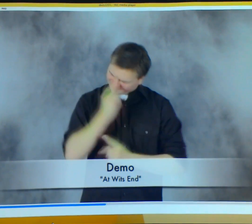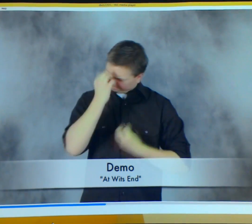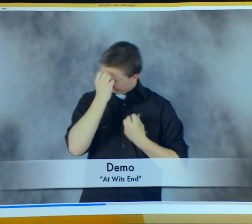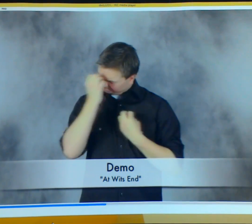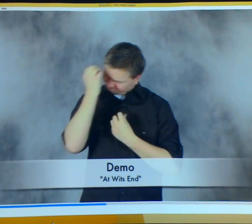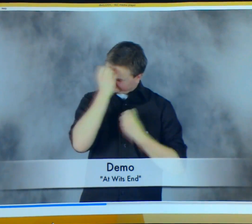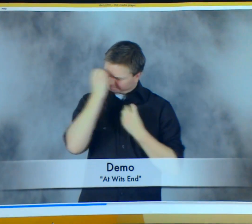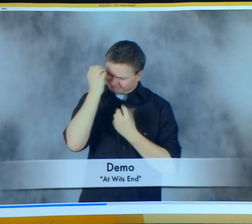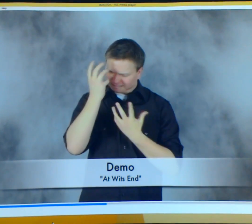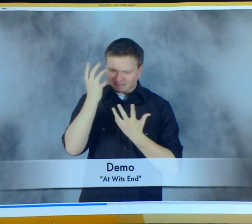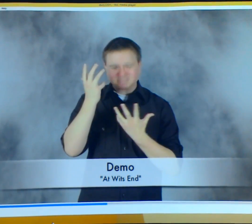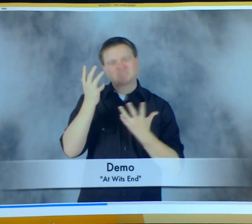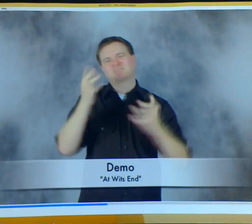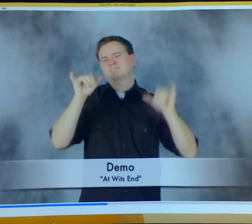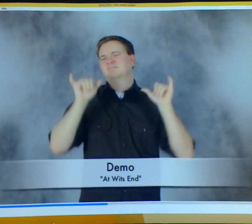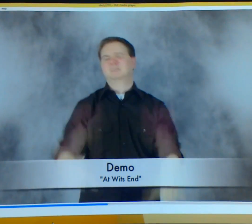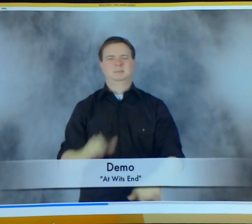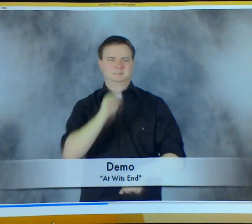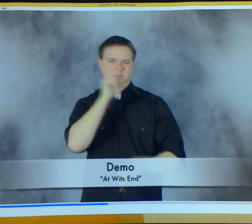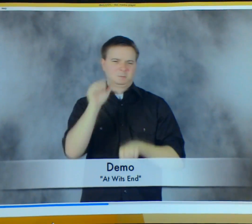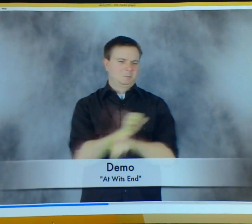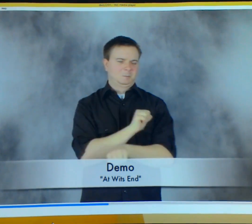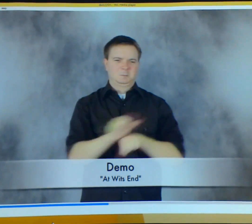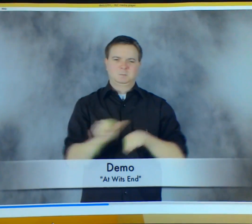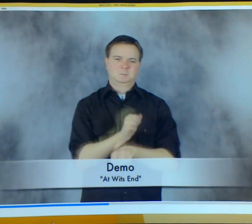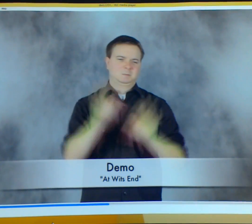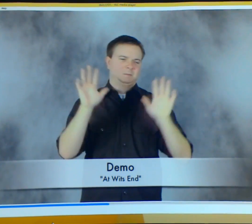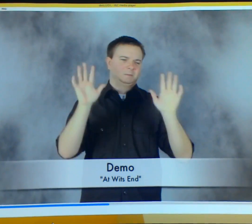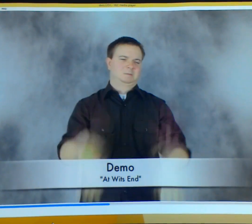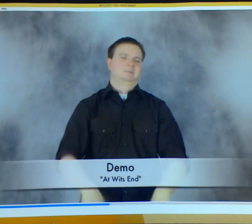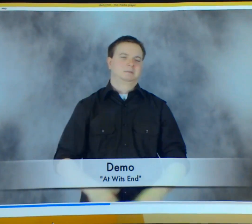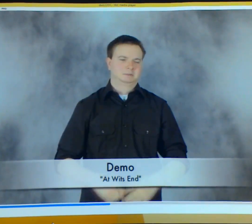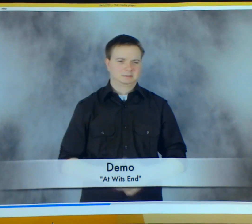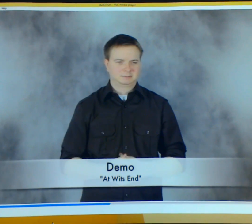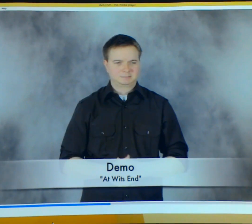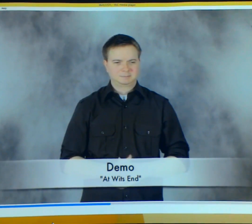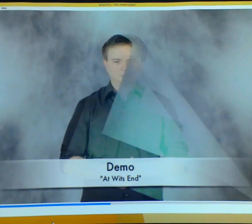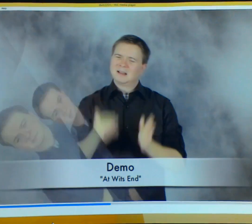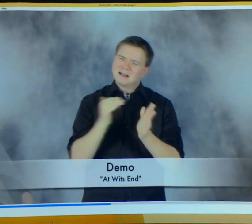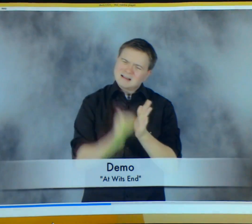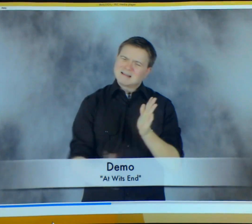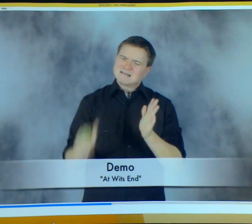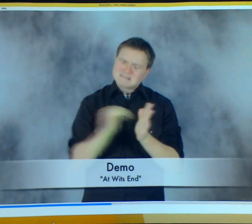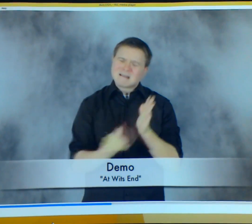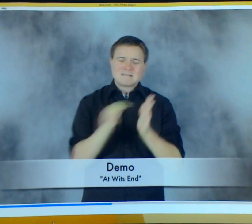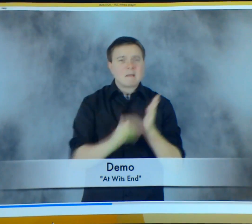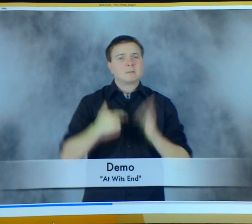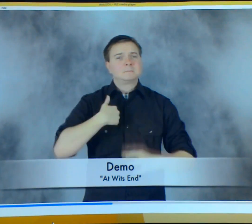No matter how hard I processed through and tried to find something, nothing would work. It was no use.